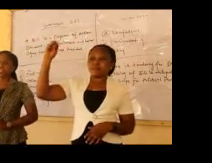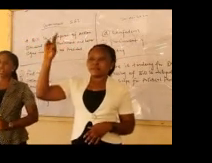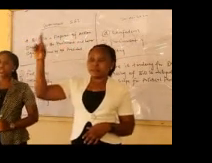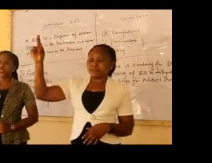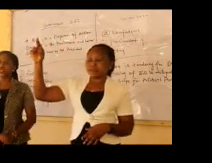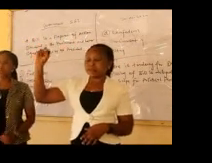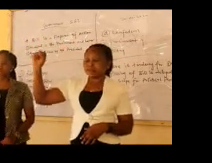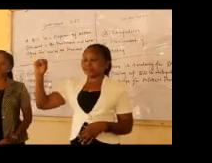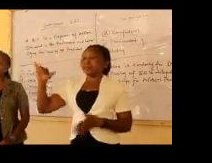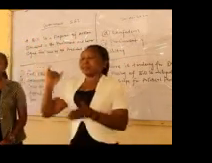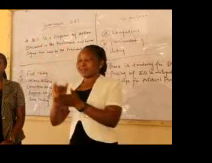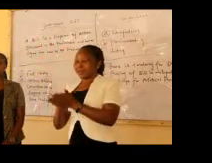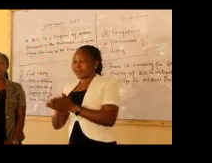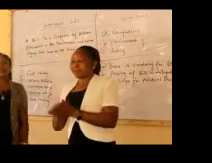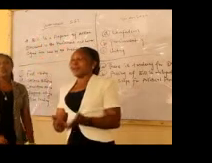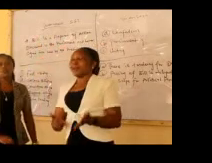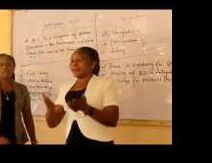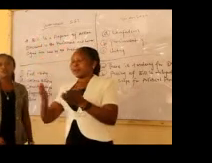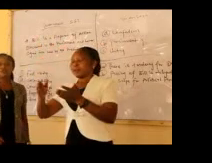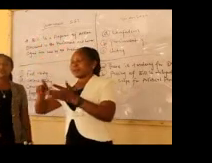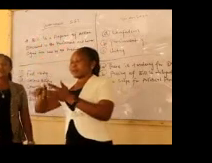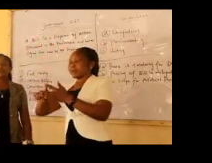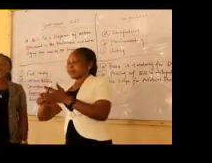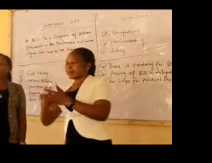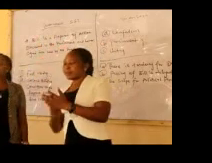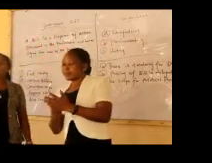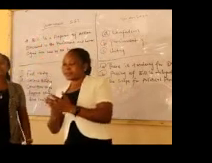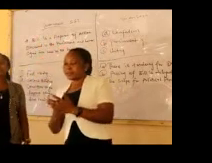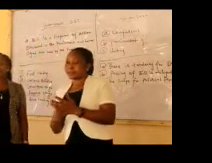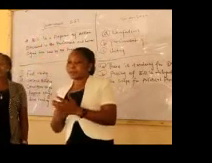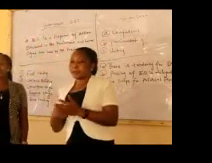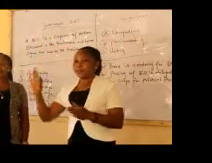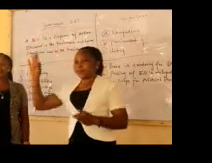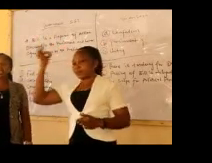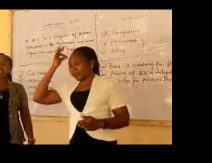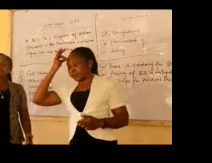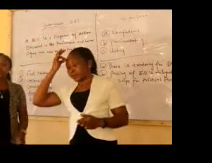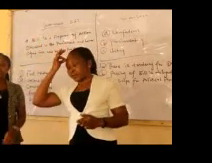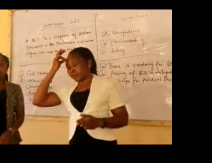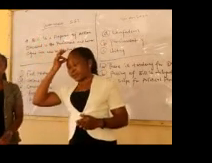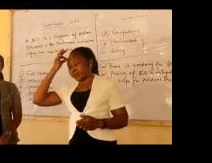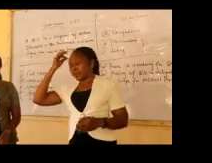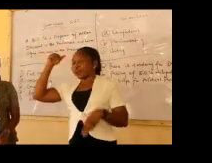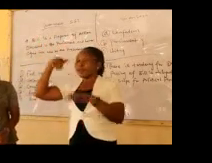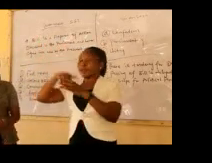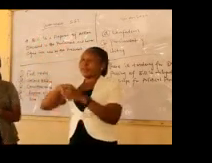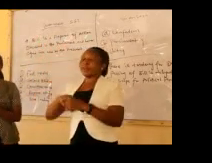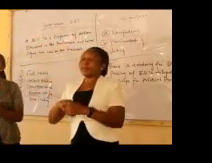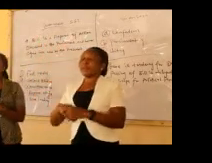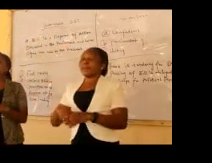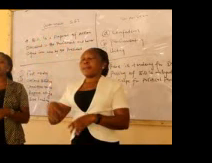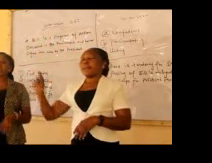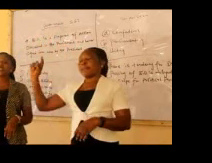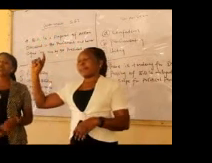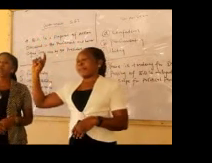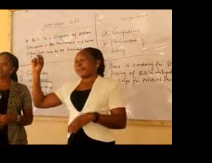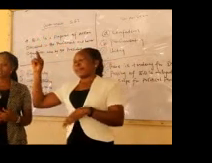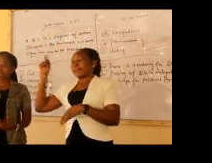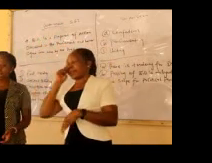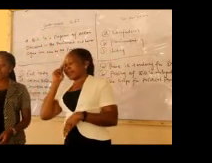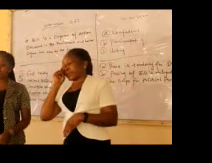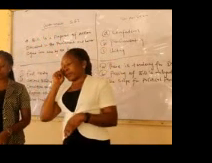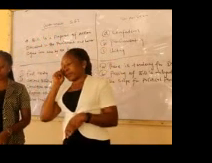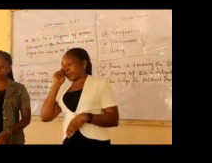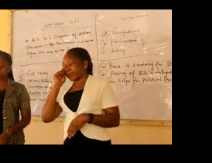in Nigeria. Now I told you that Nigeria cannot adopt a unitary government. Why? Because Nigeria